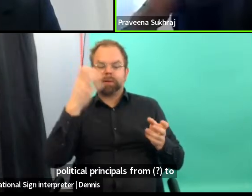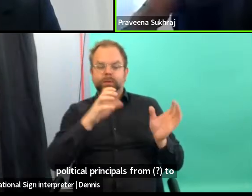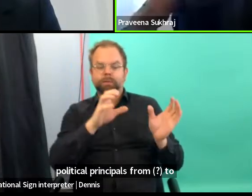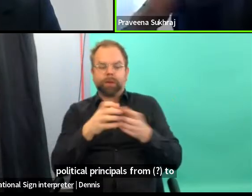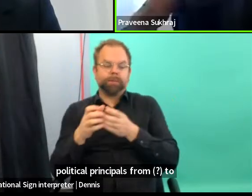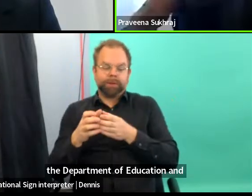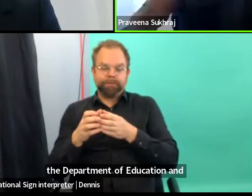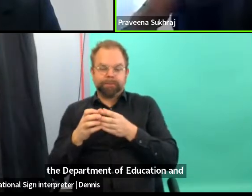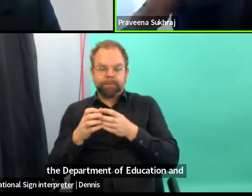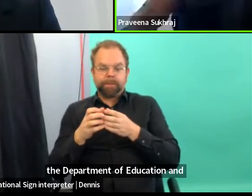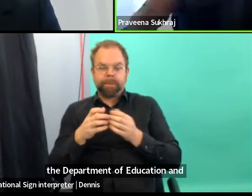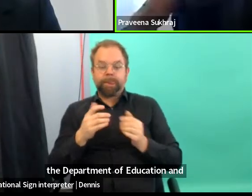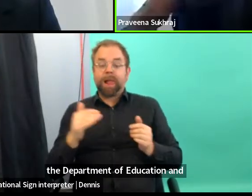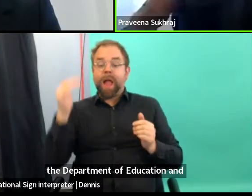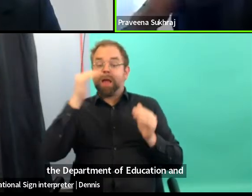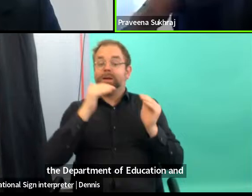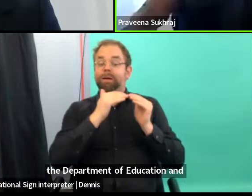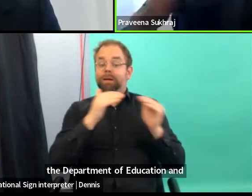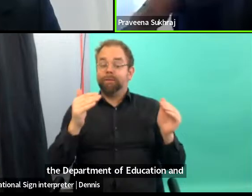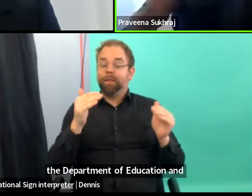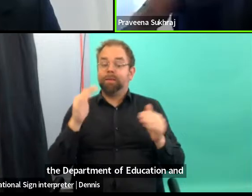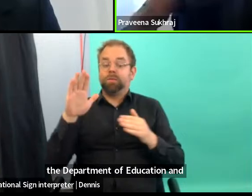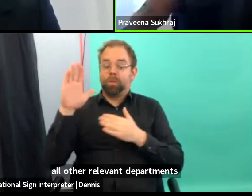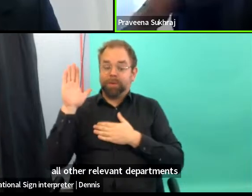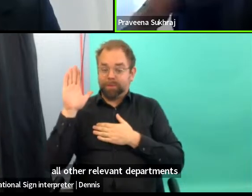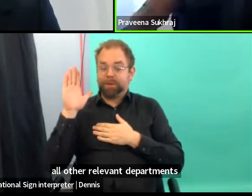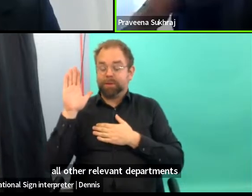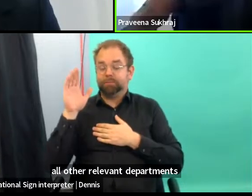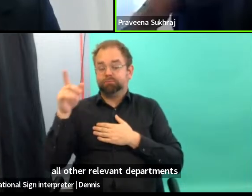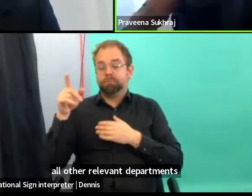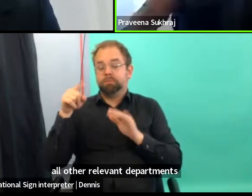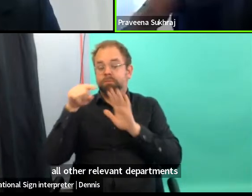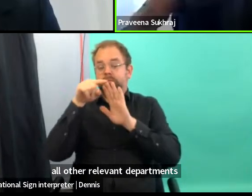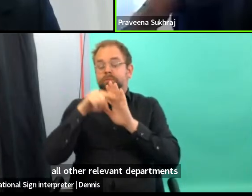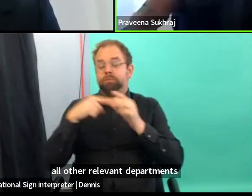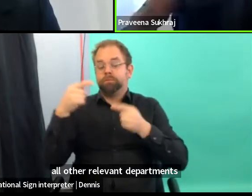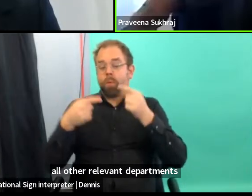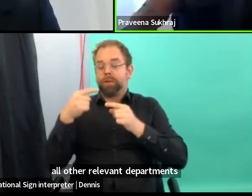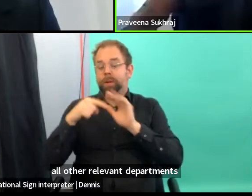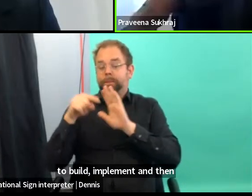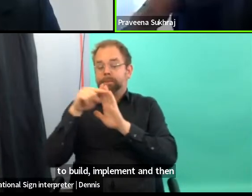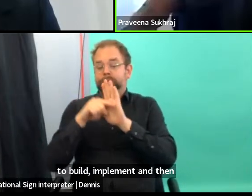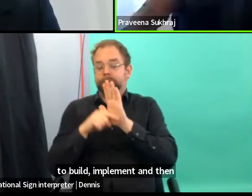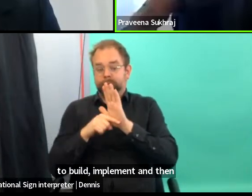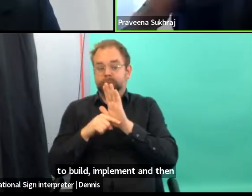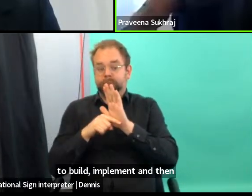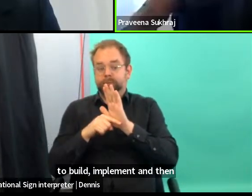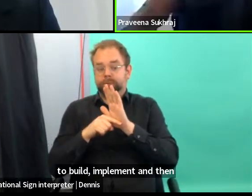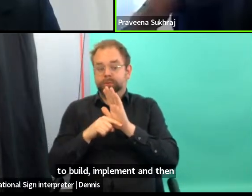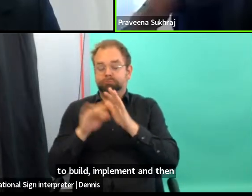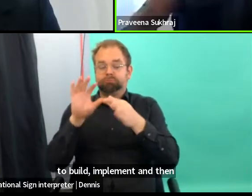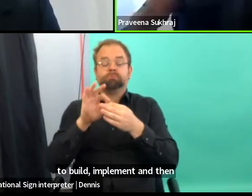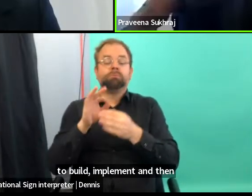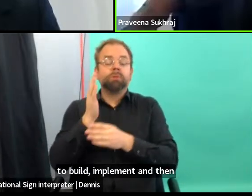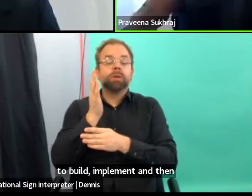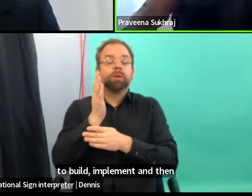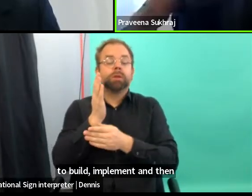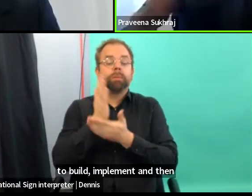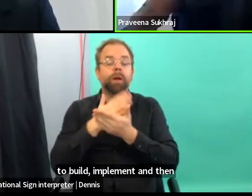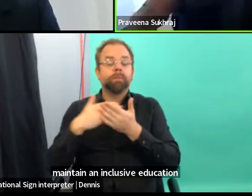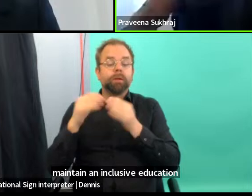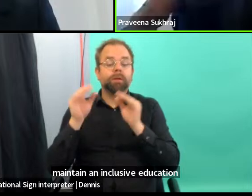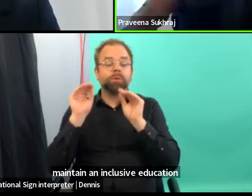relevant departments to build, implement, and then maintain an inclusive education system so